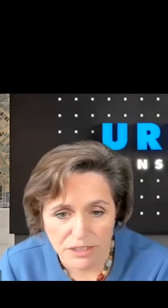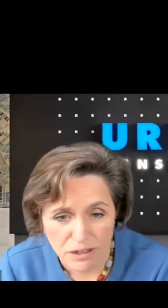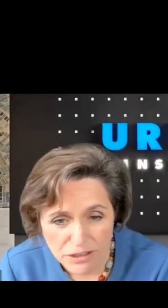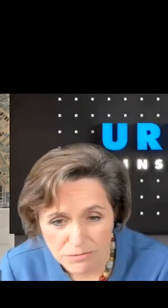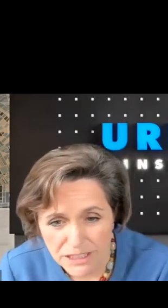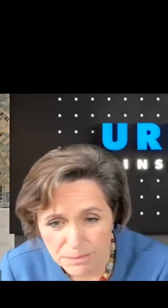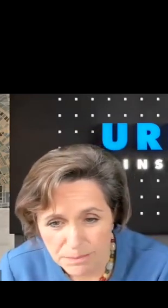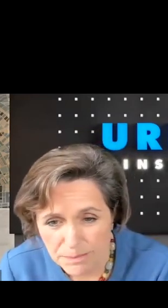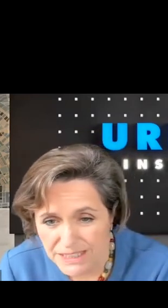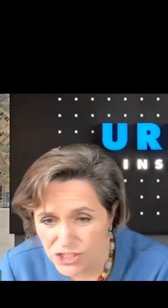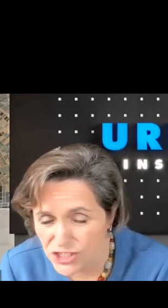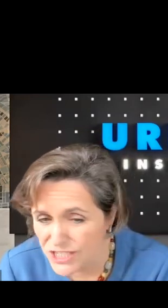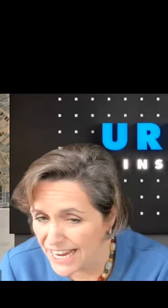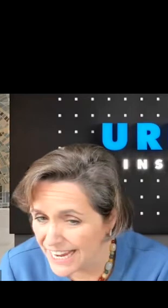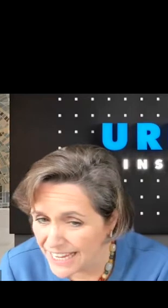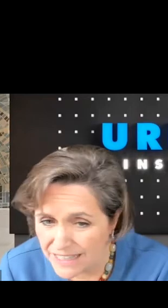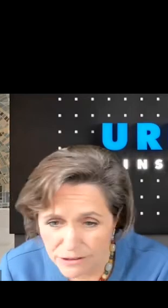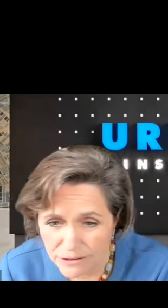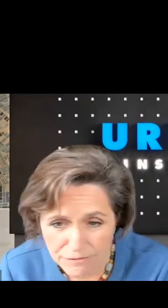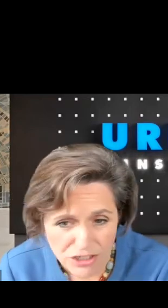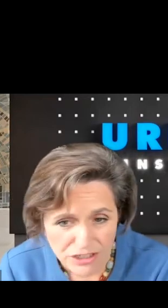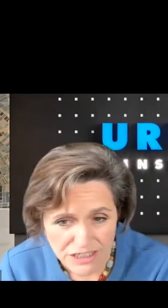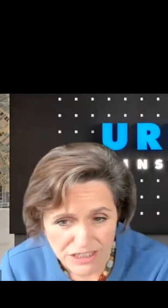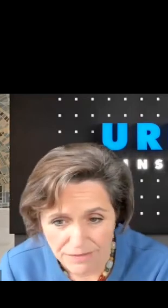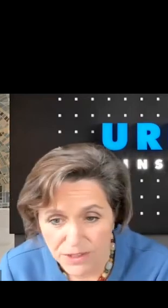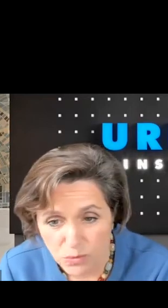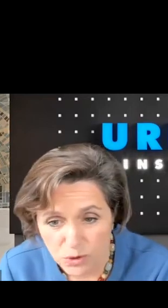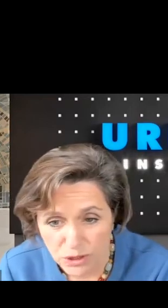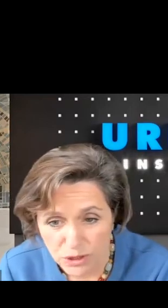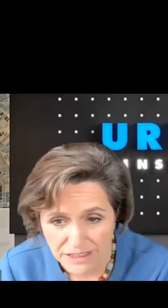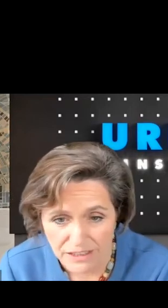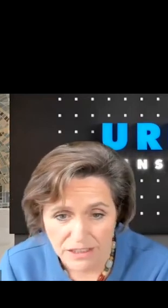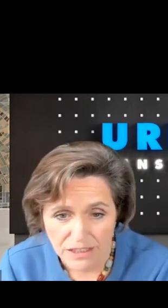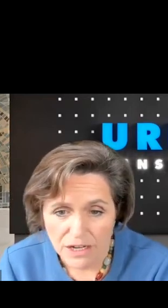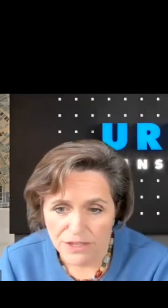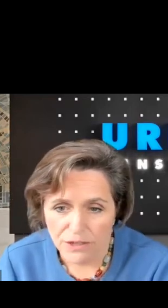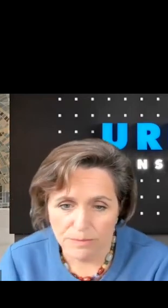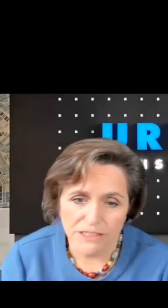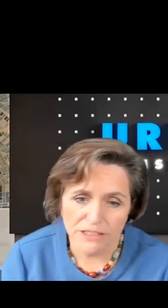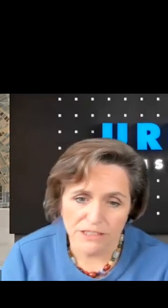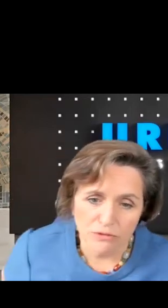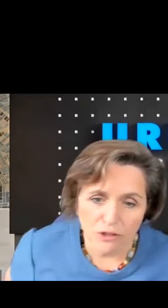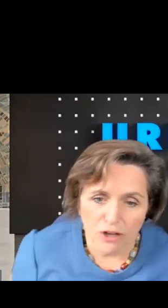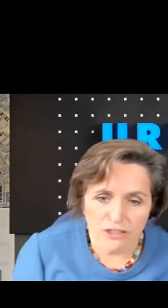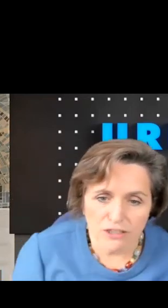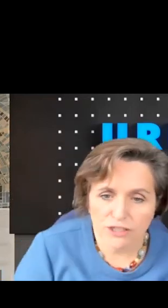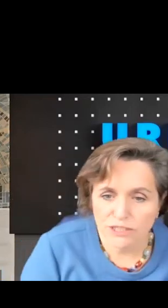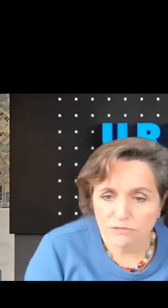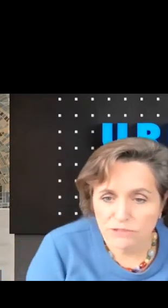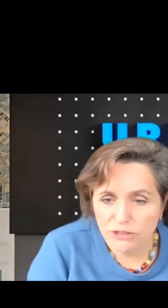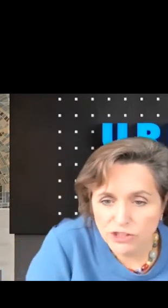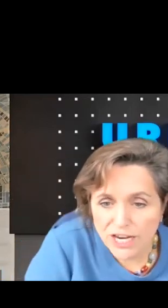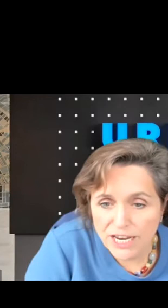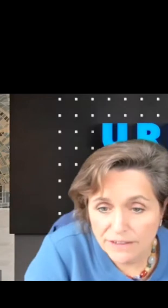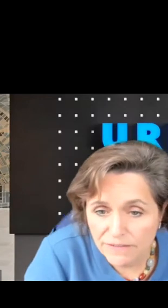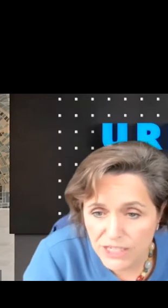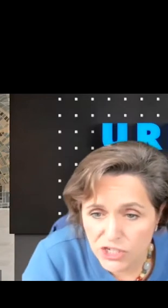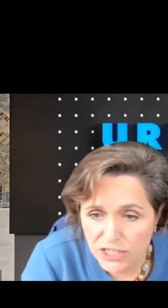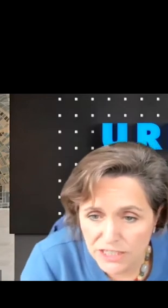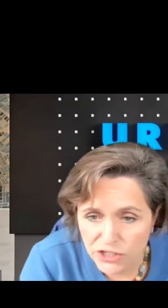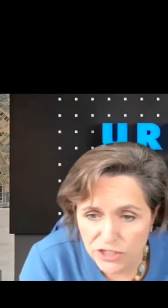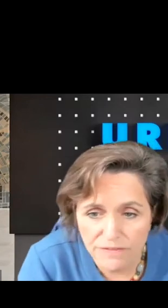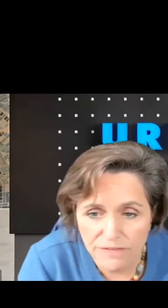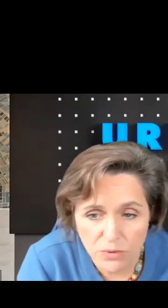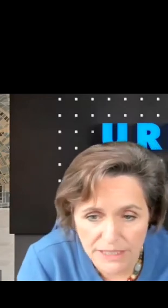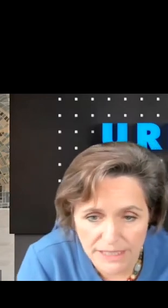affect both incarcerated populations and the correctional staff that work there, the Urban Institute launched the Prison Research and